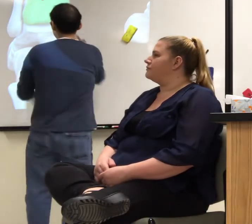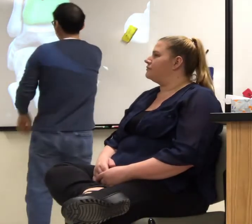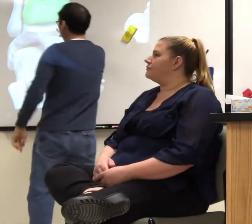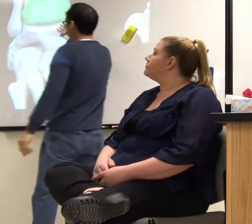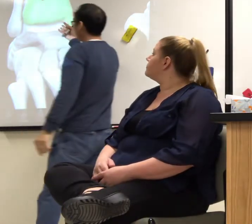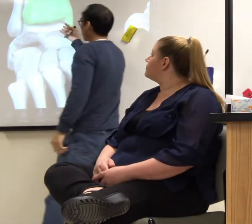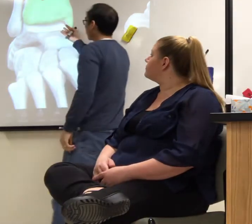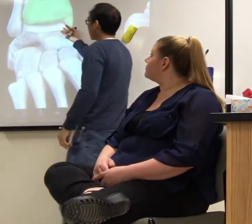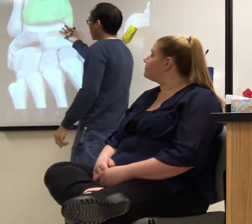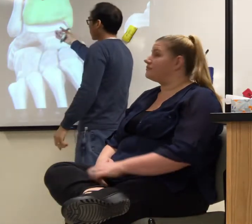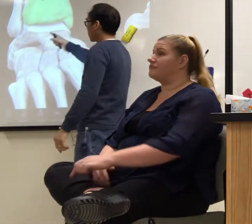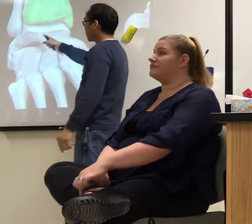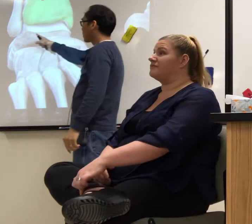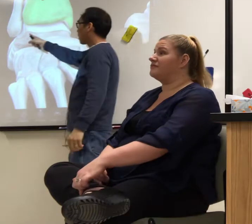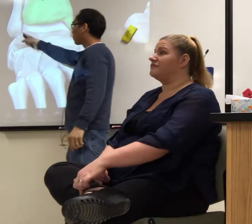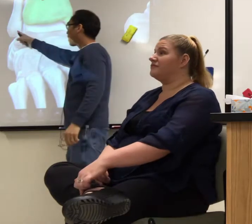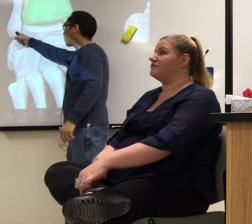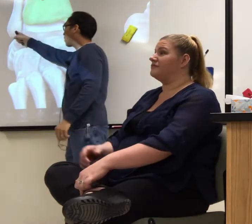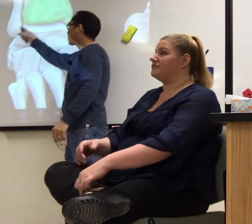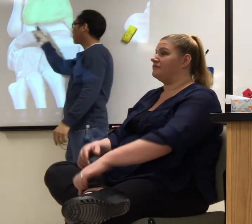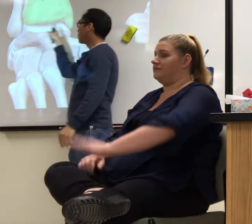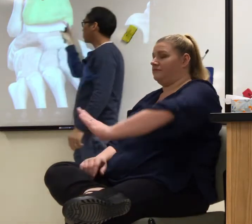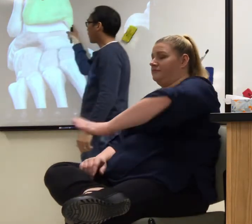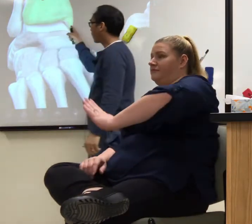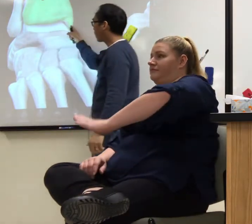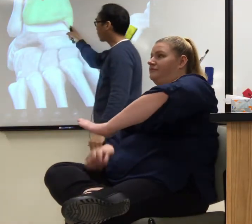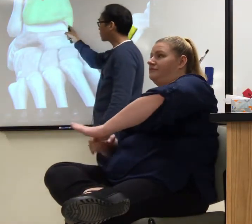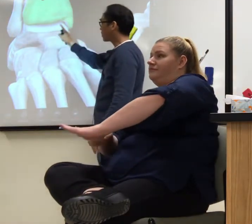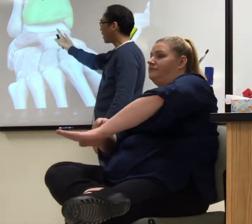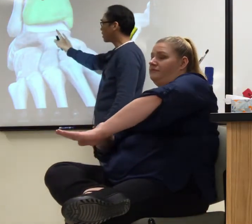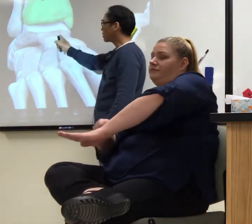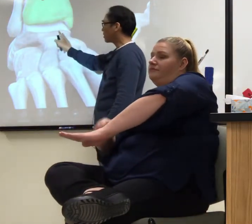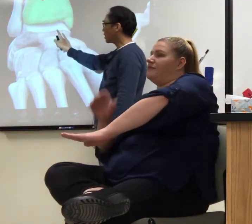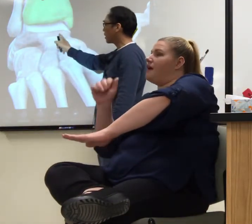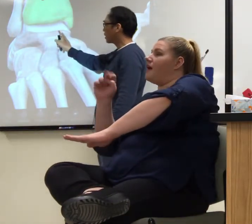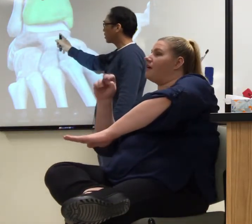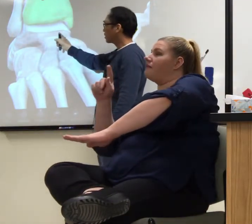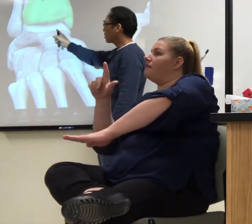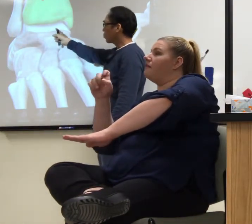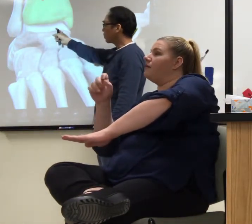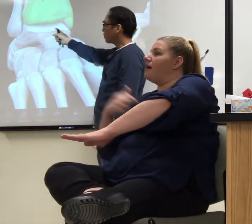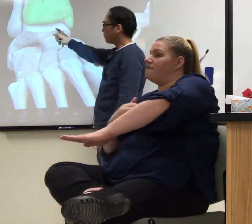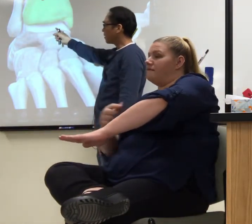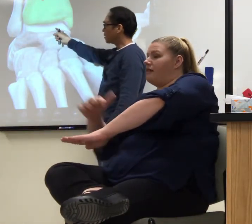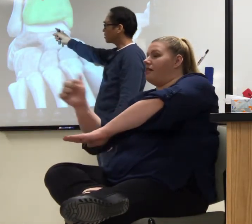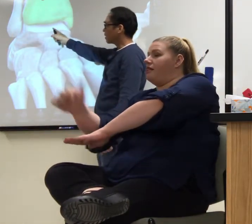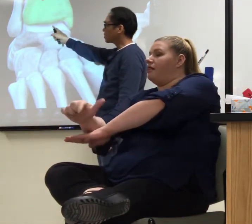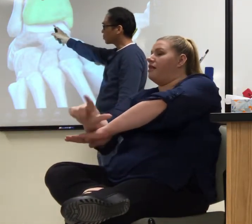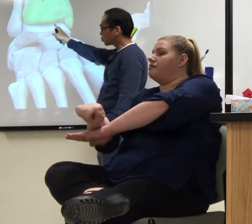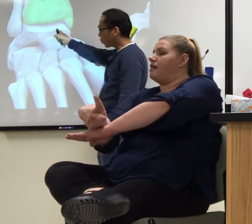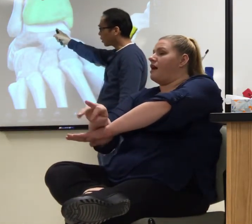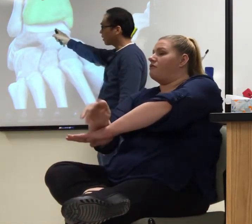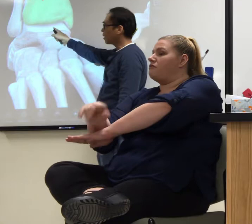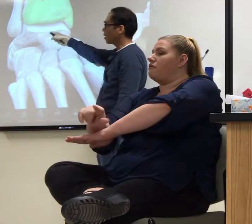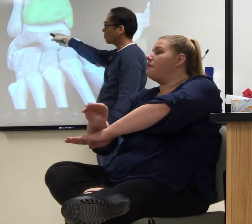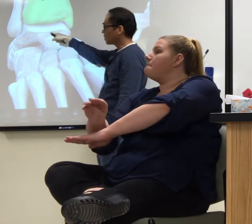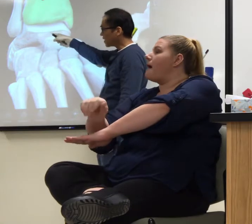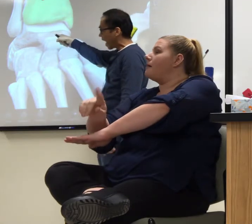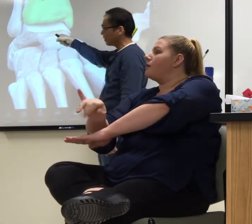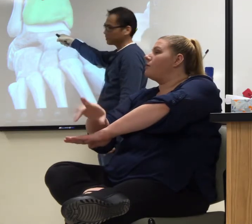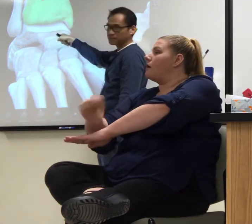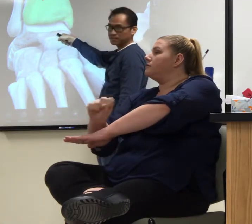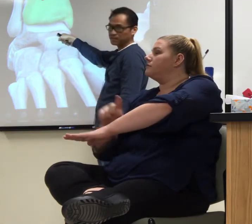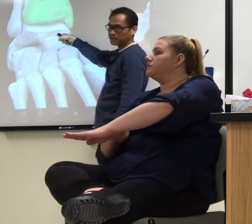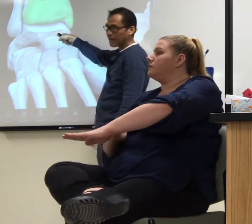So this is the ankle. There's lateral malleolus and medial malleolus. That is the, what they fit is, it's the trochlea of